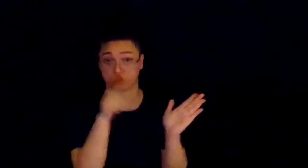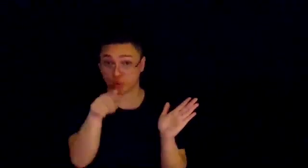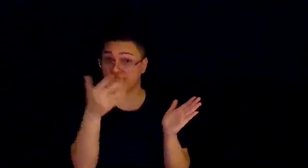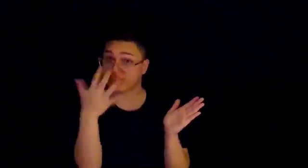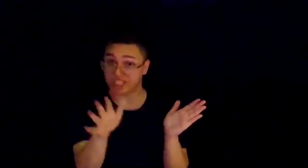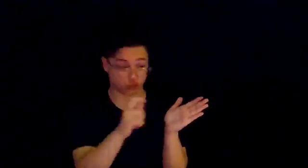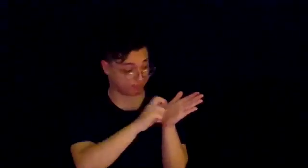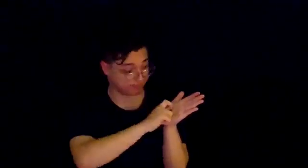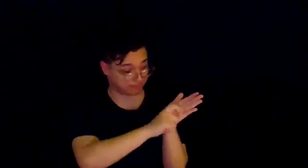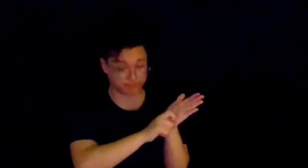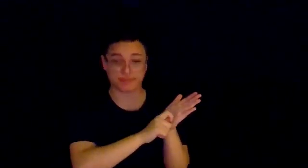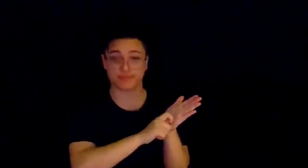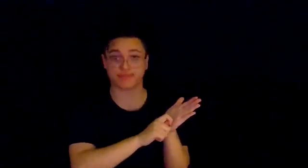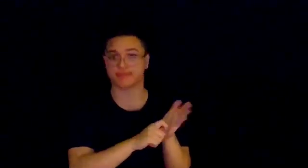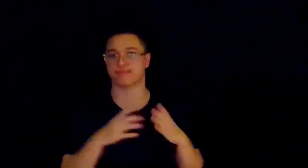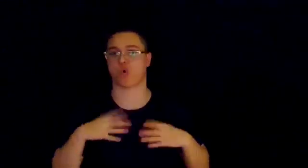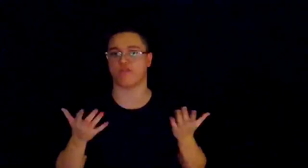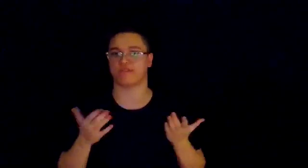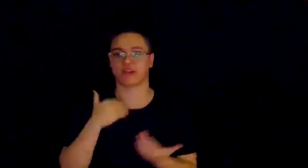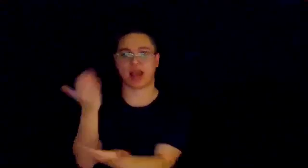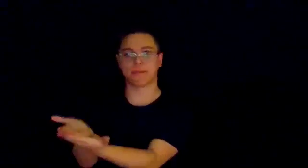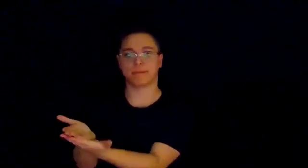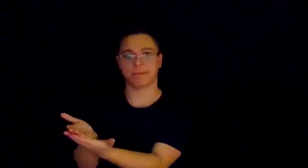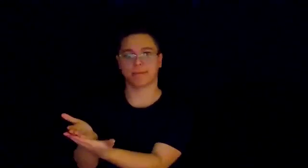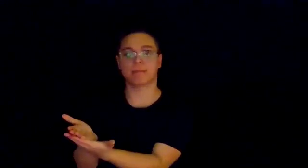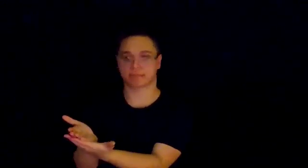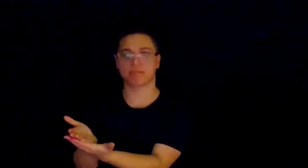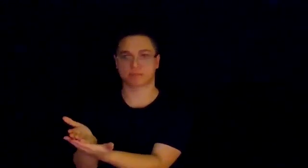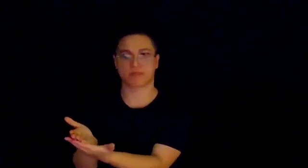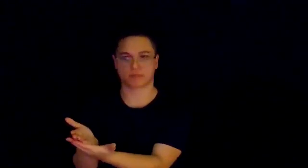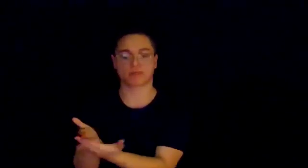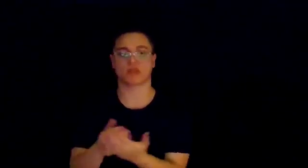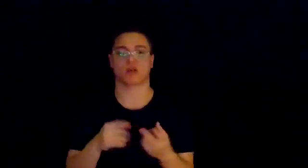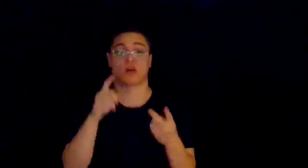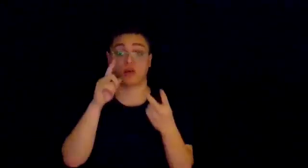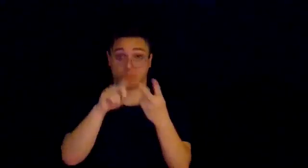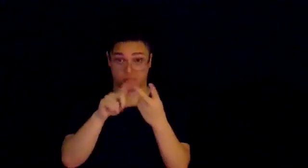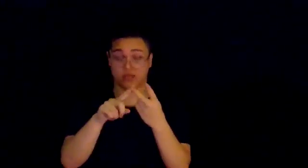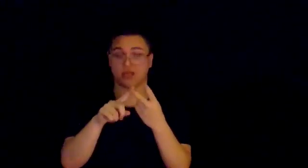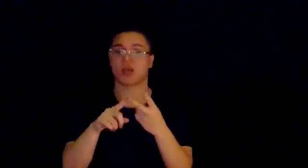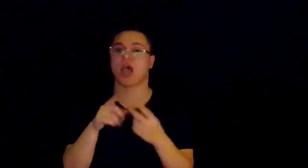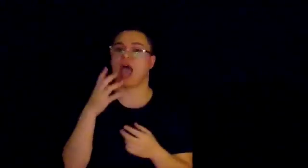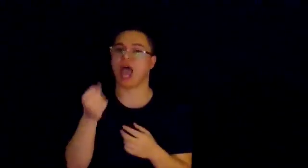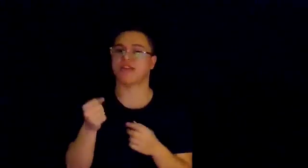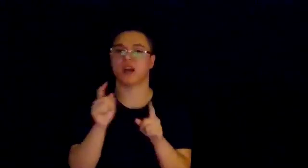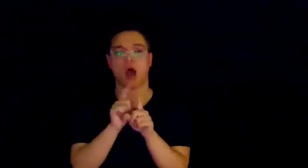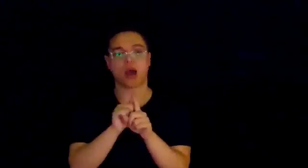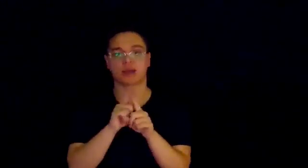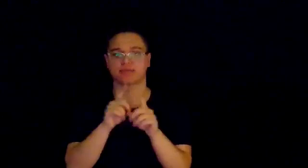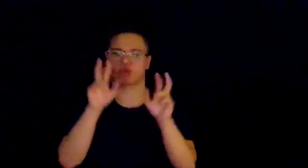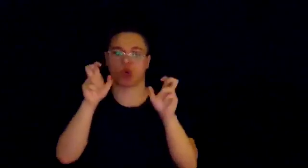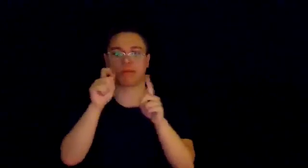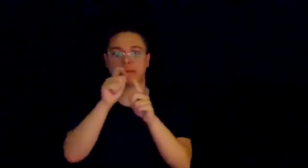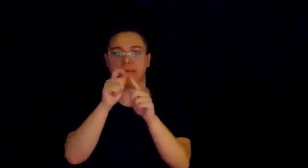cool, sign here. And when you finish signing your name, that automatically happens and that claim automatically happens. Your